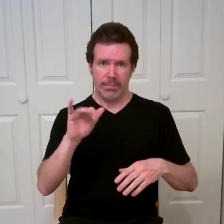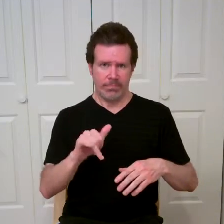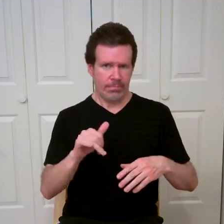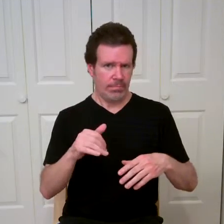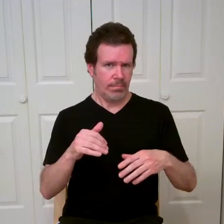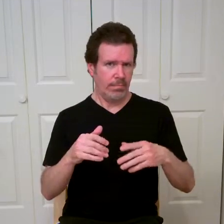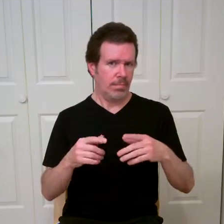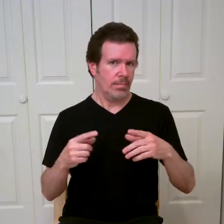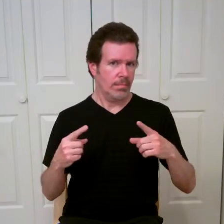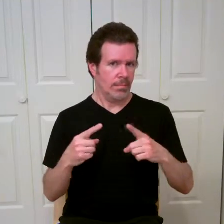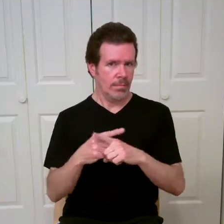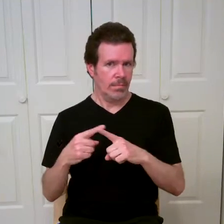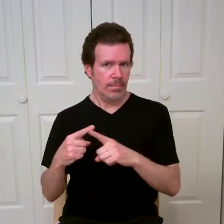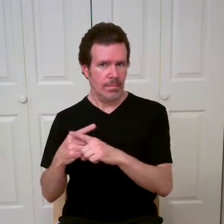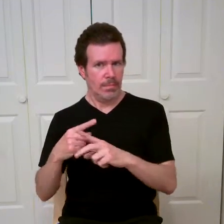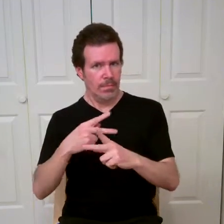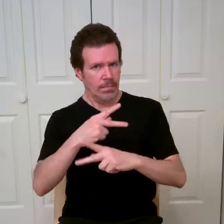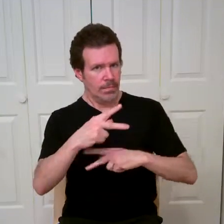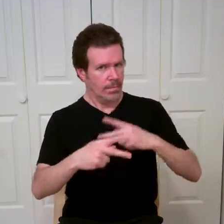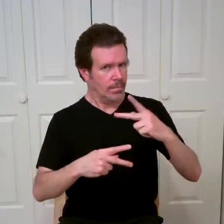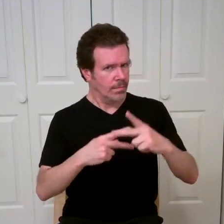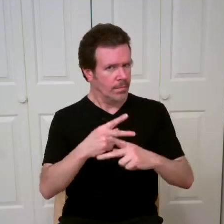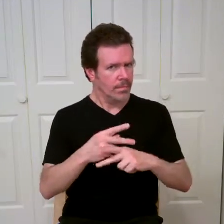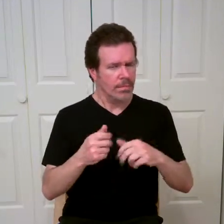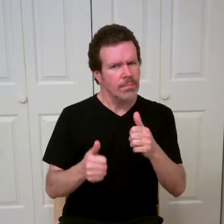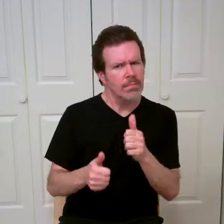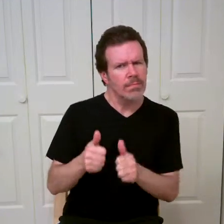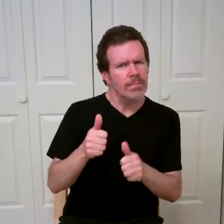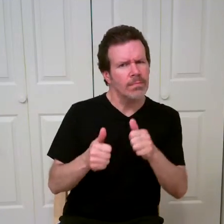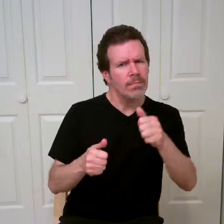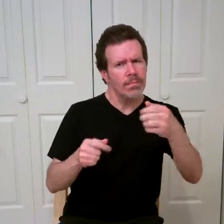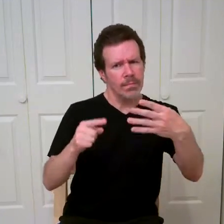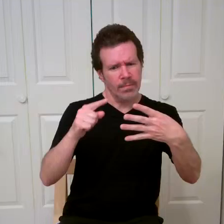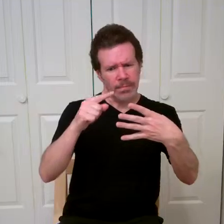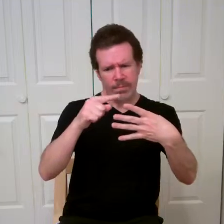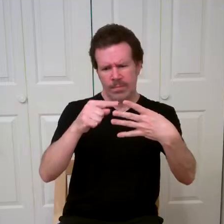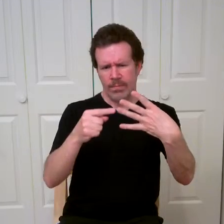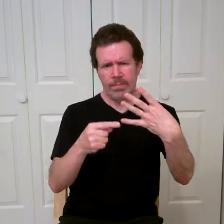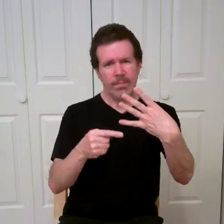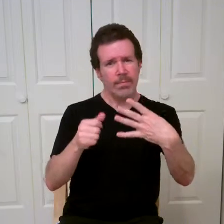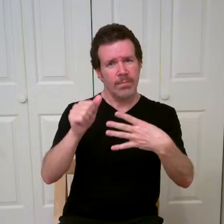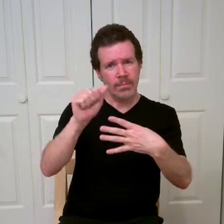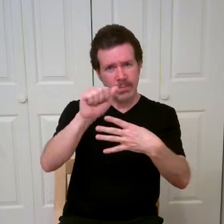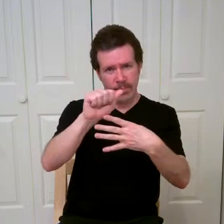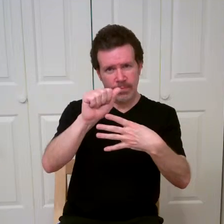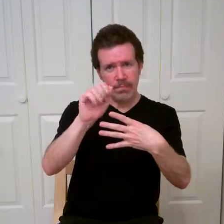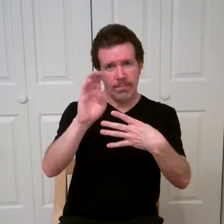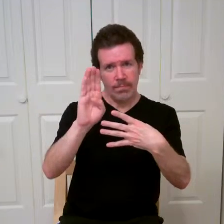self. C, person versus nature. D, person versus